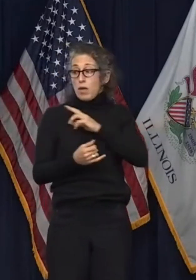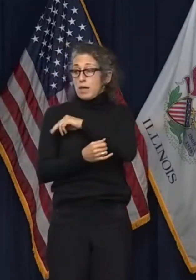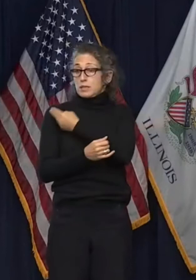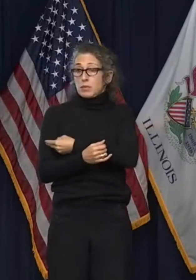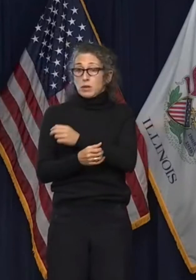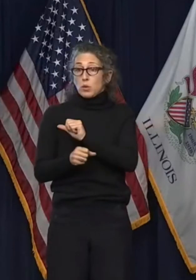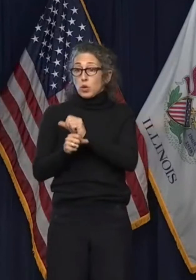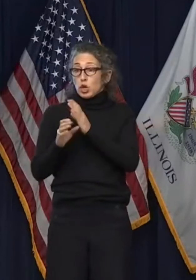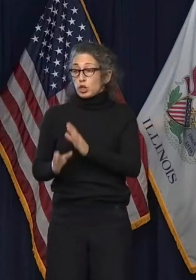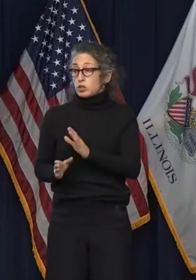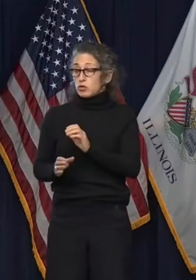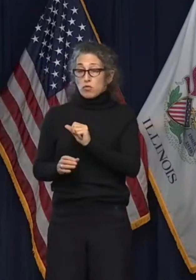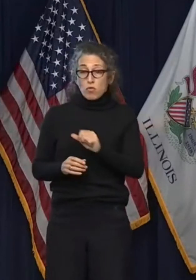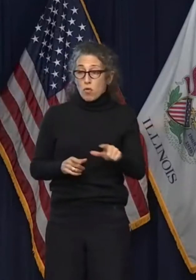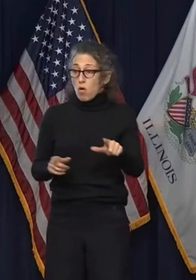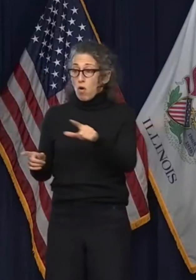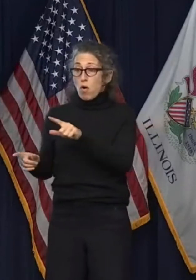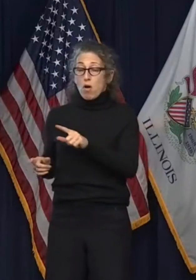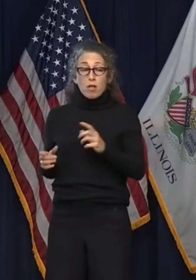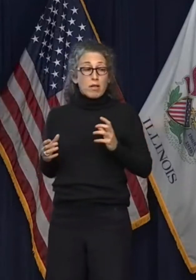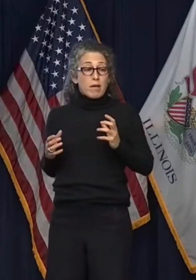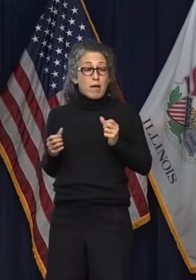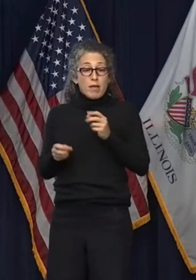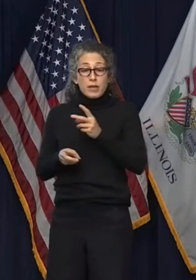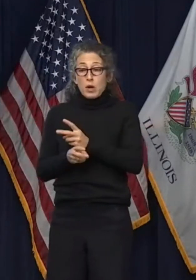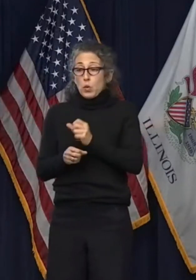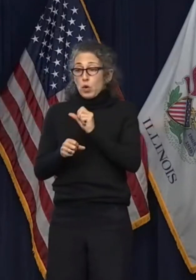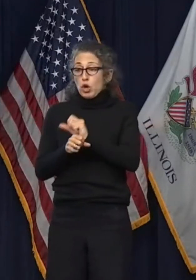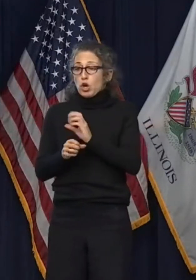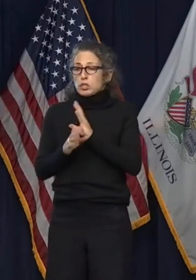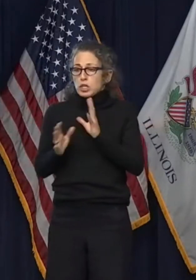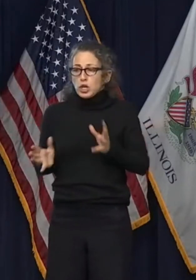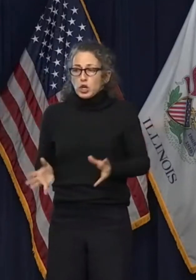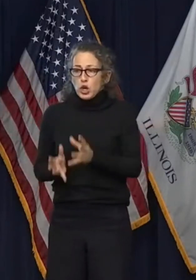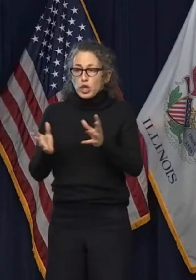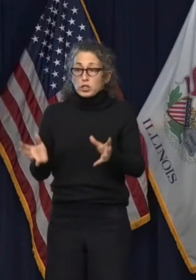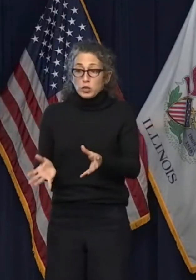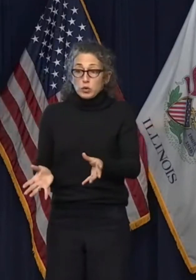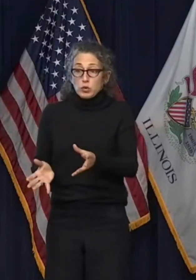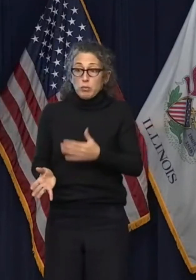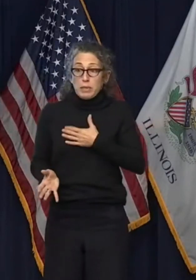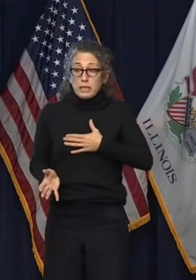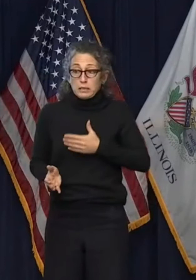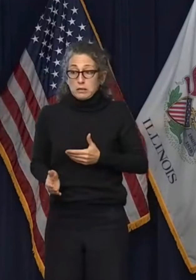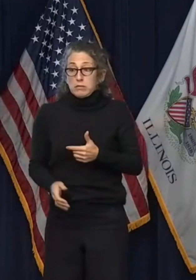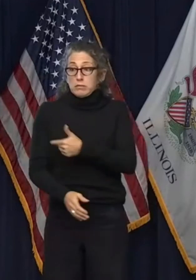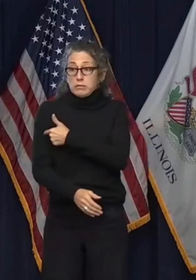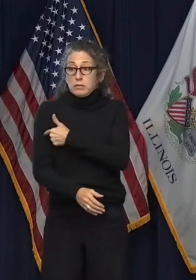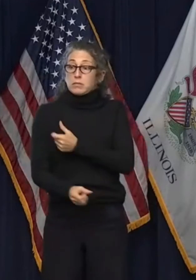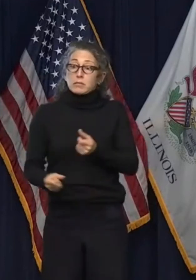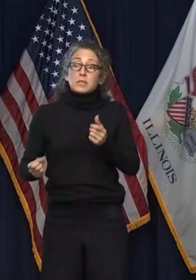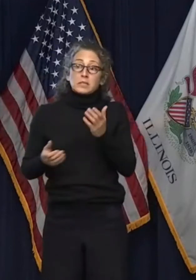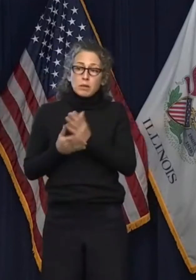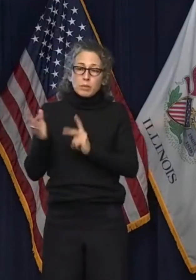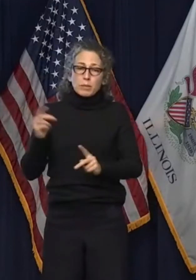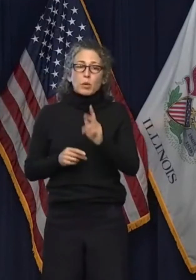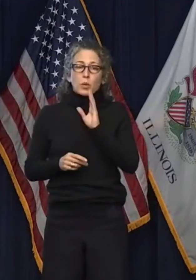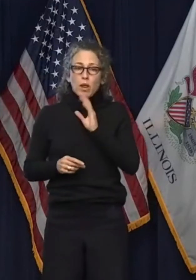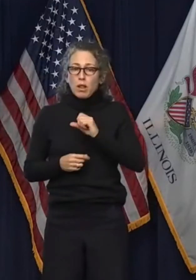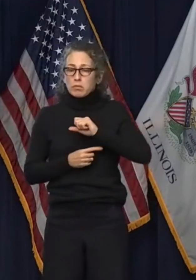hospitals, there's all healthcare workers are encouraged to get the flu shot. There are people who don't get it, and there are